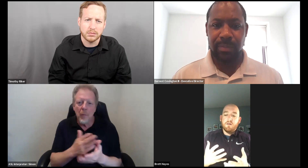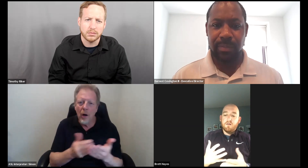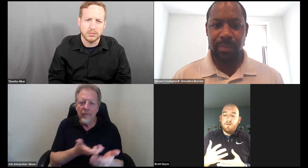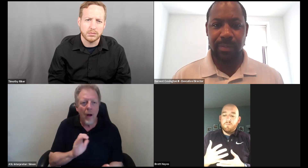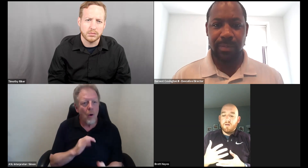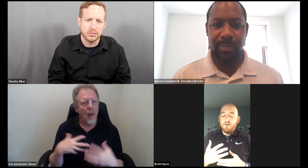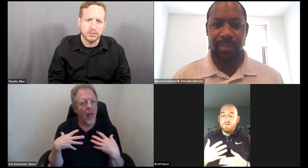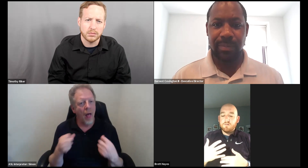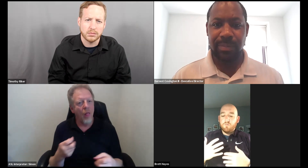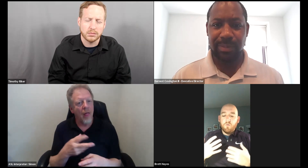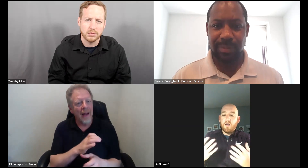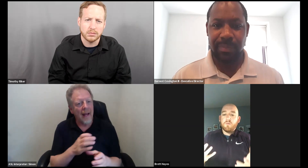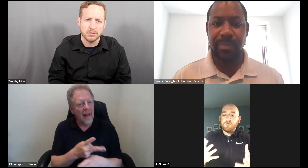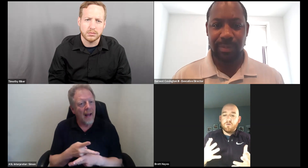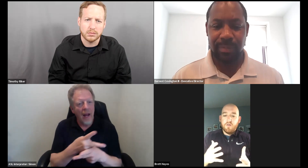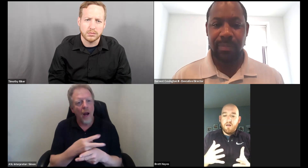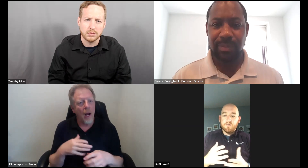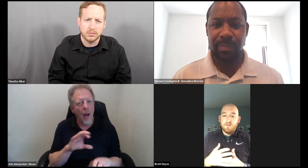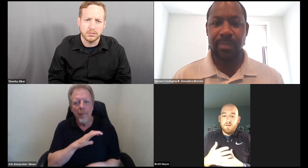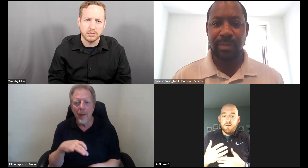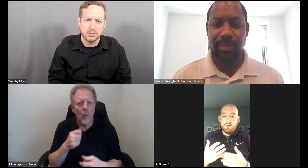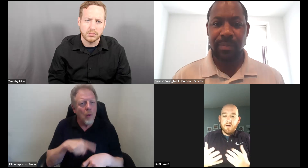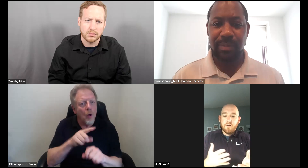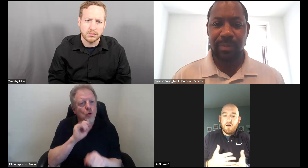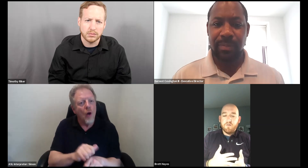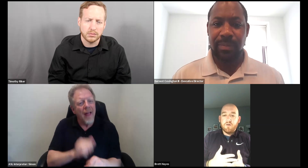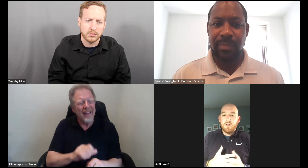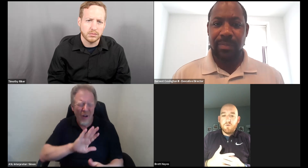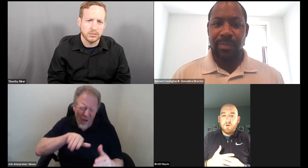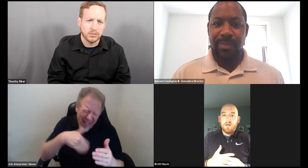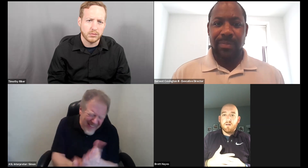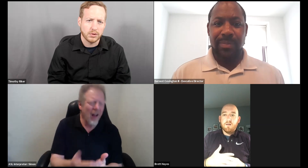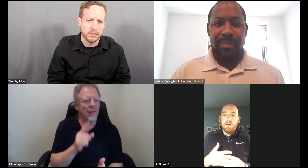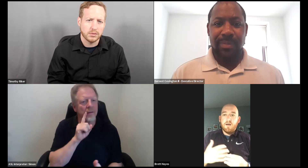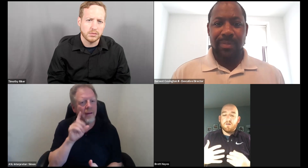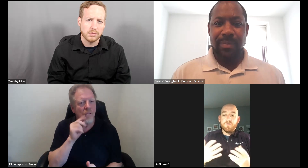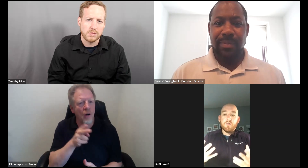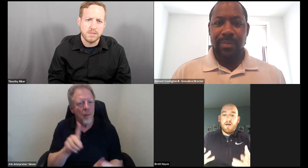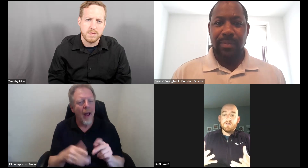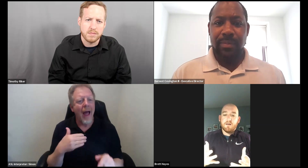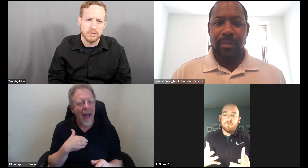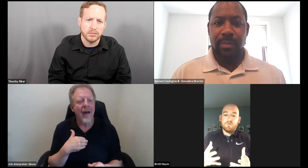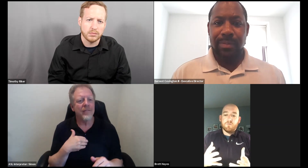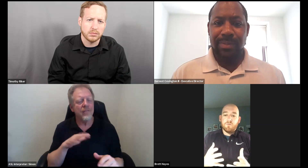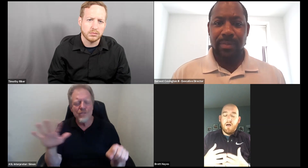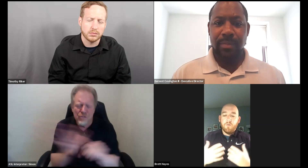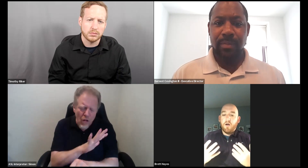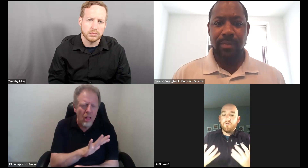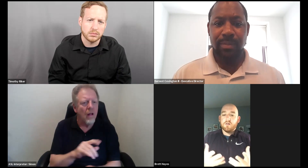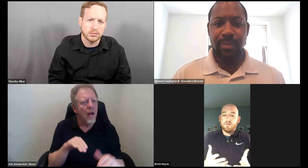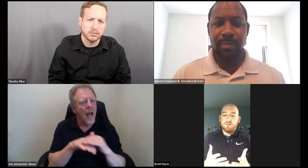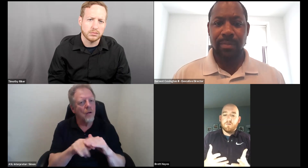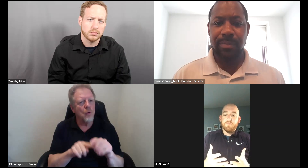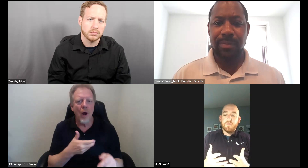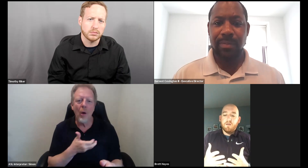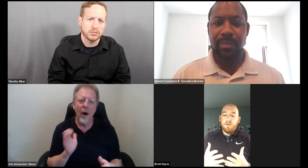committee, because we want to make sure that the entire deaf and hard of hearing community has full access to our